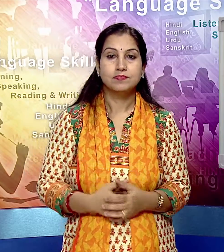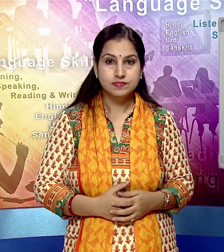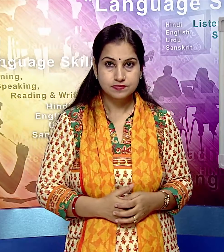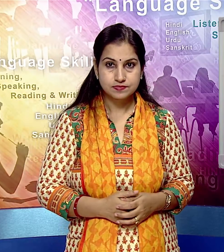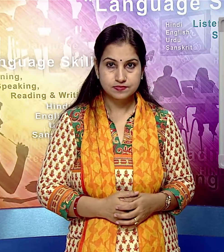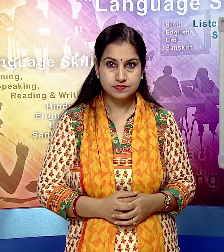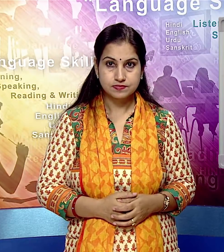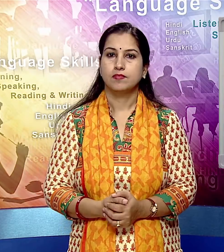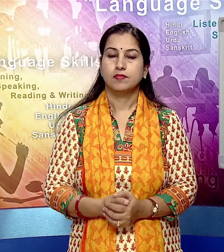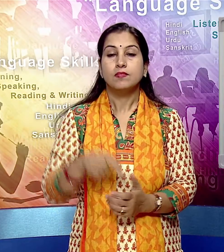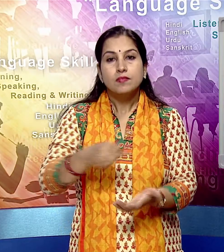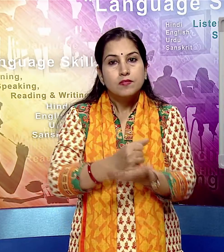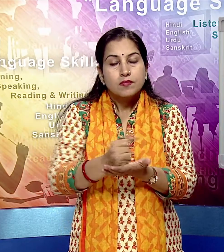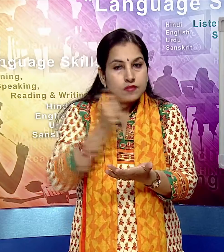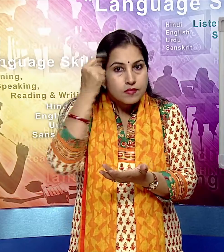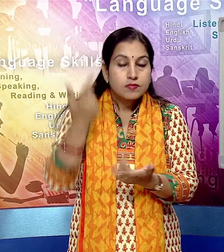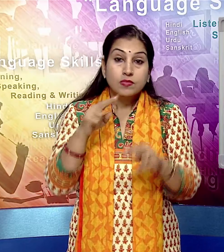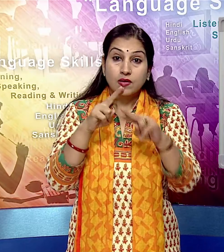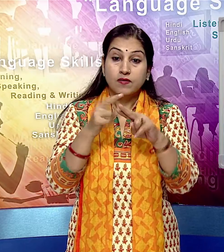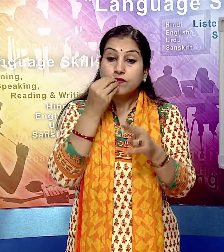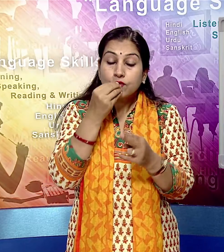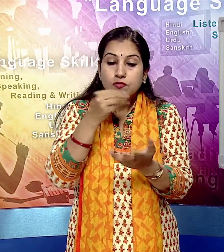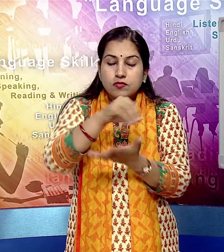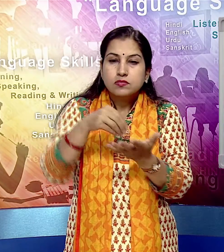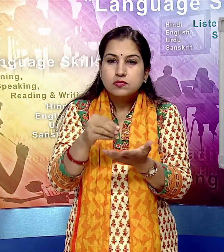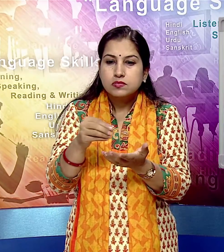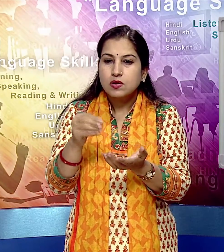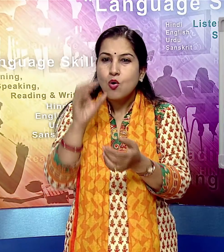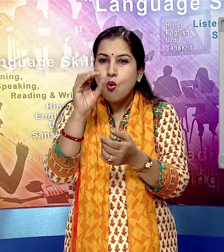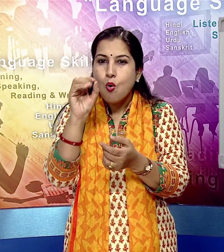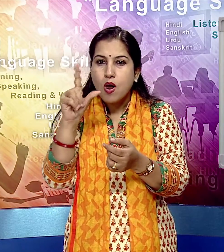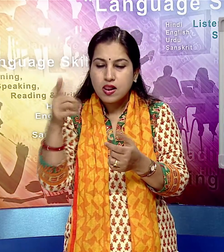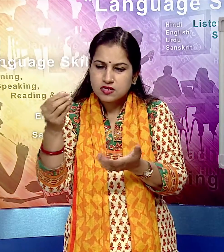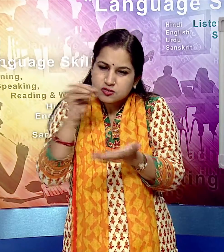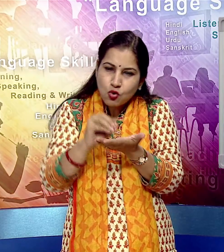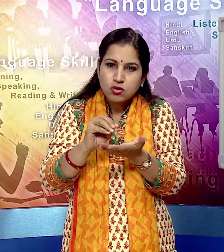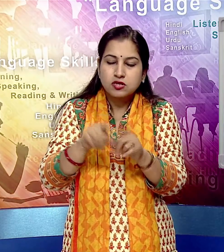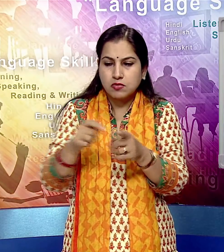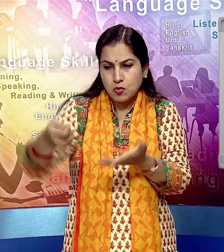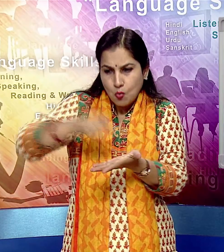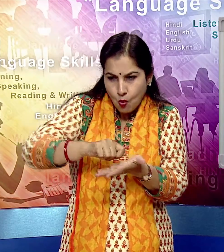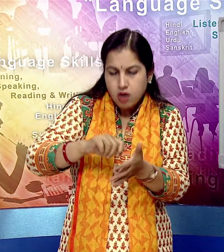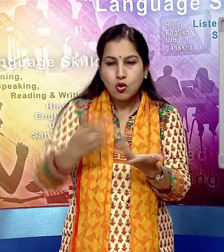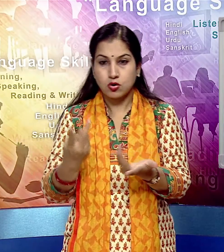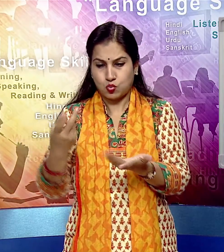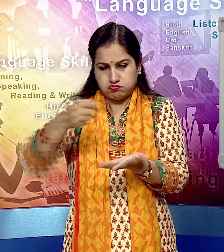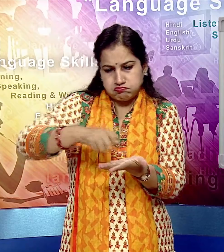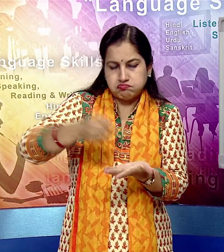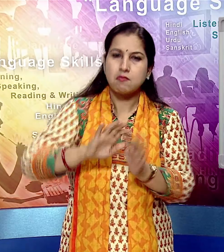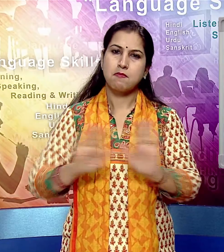Let's understand the shallow frying. Food is cooked in small amount of oil, like 1 or 2